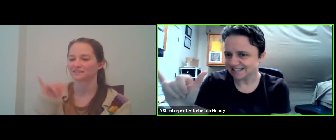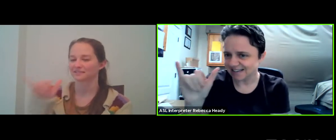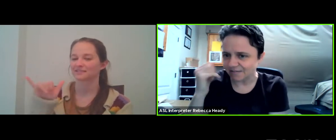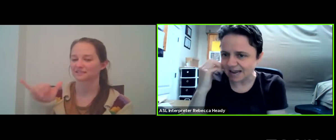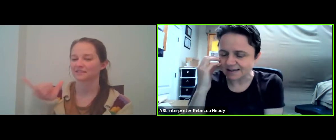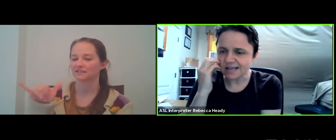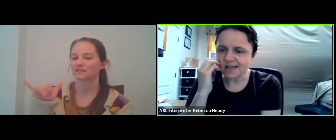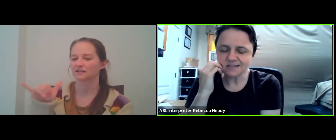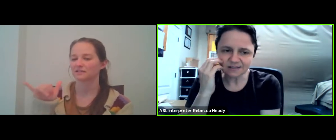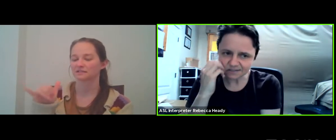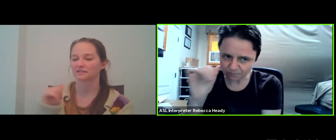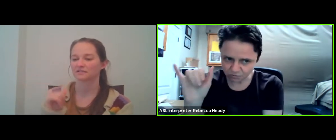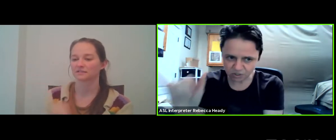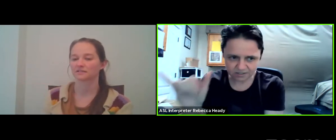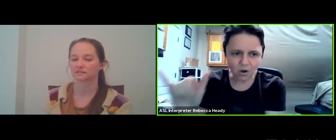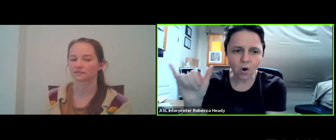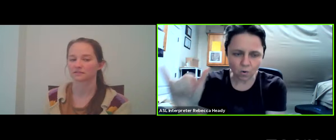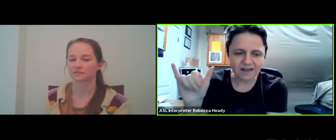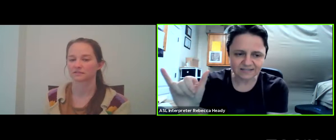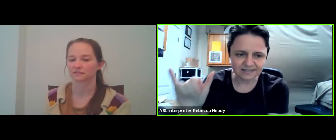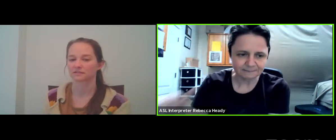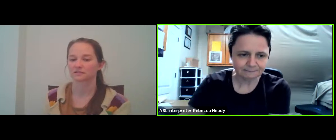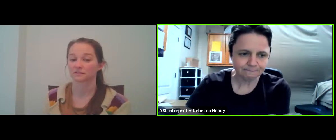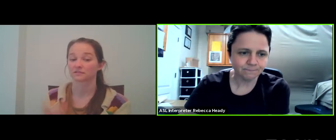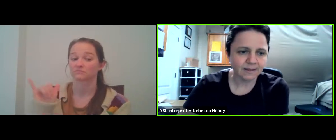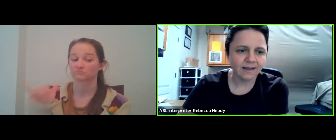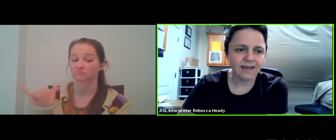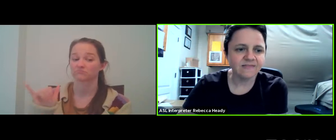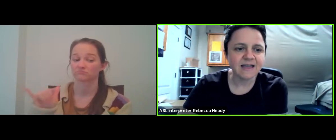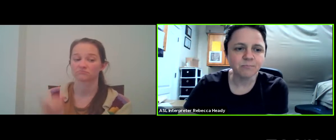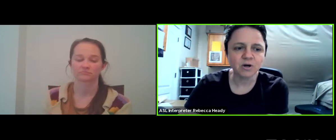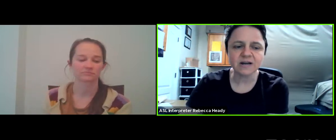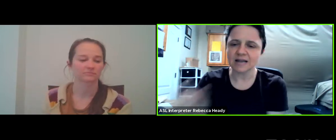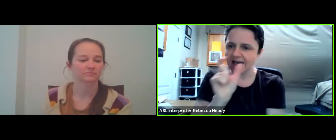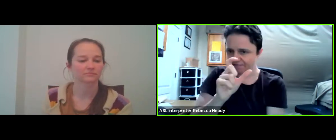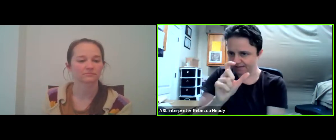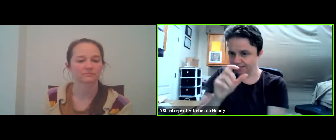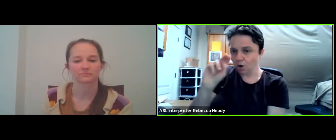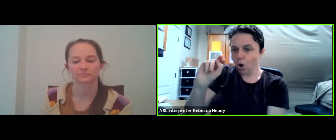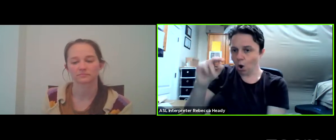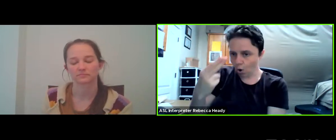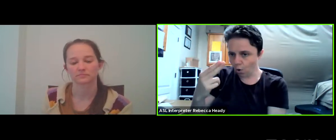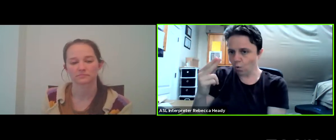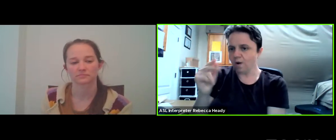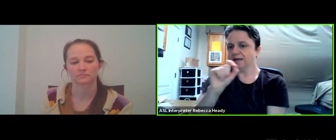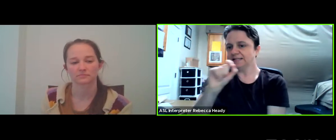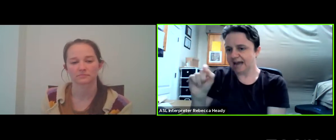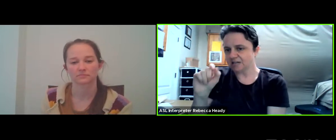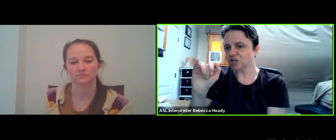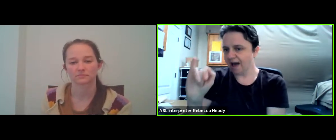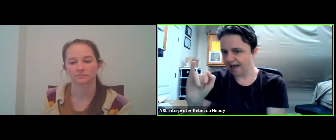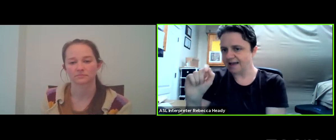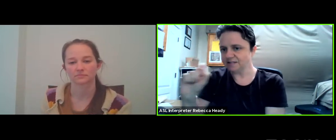Just this kind of an ASL, just O, I see. And they put it in hyphens,